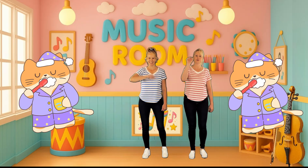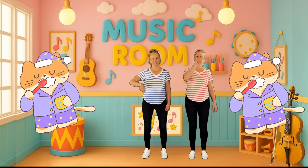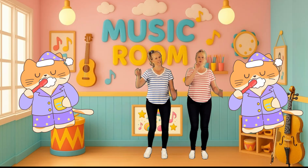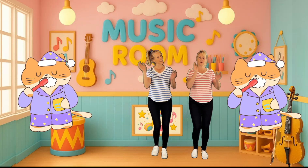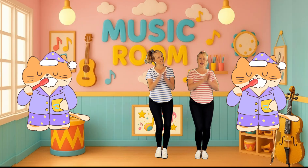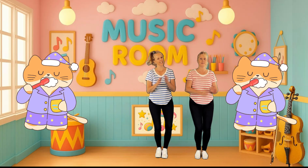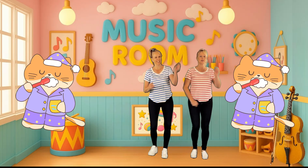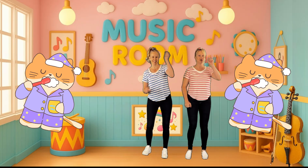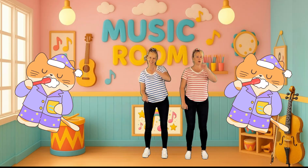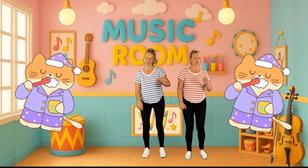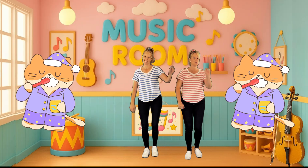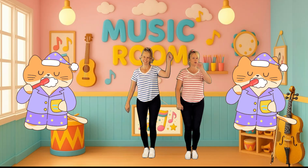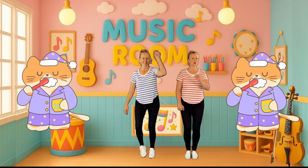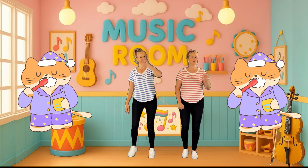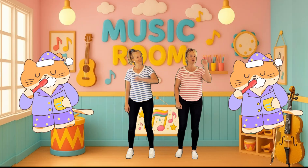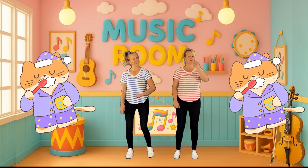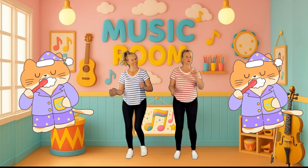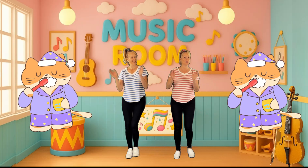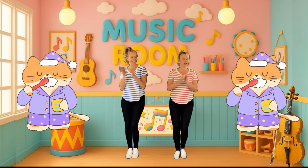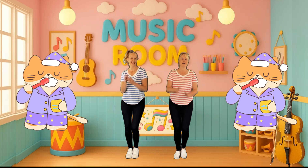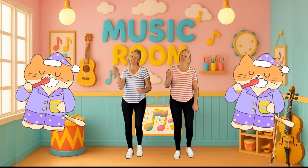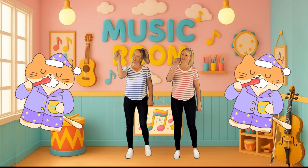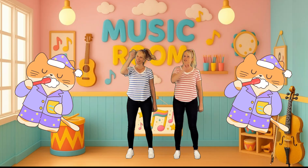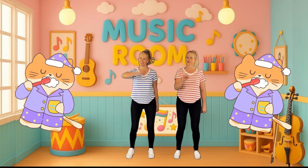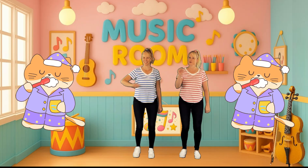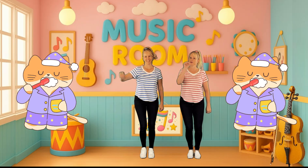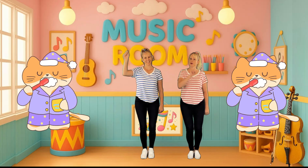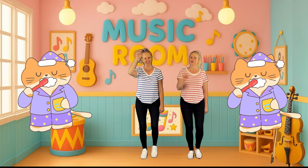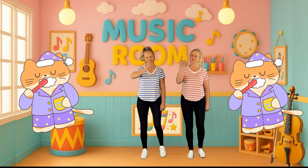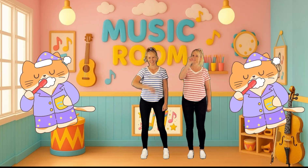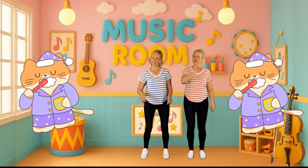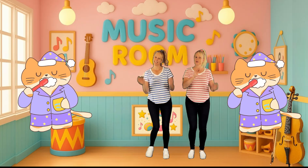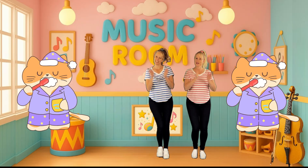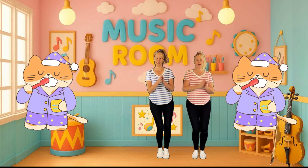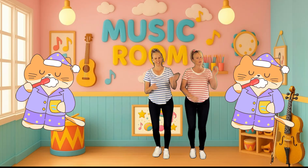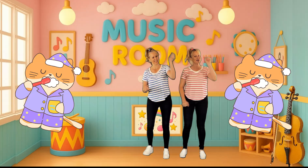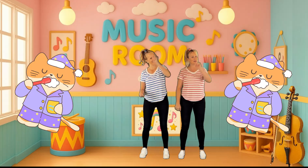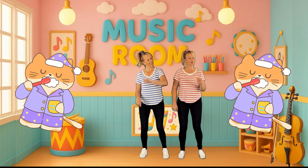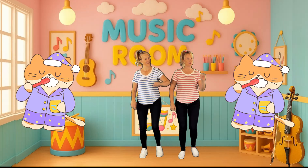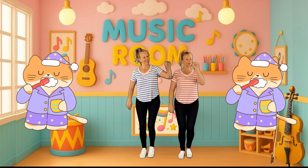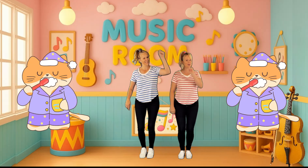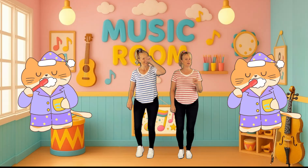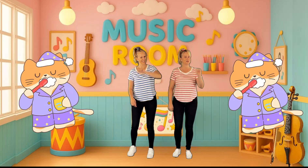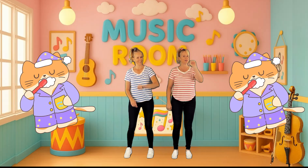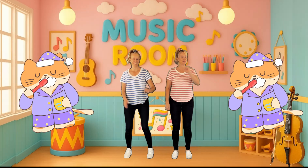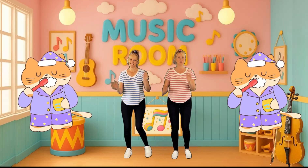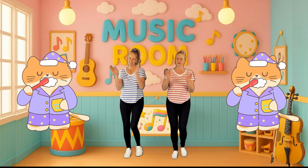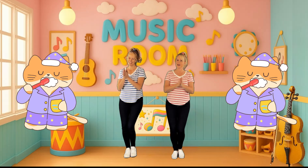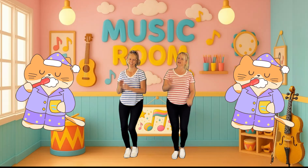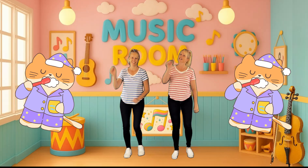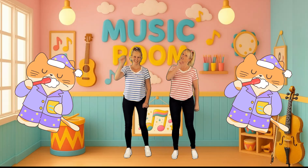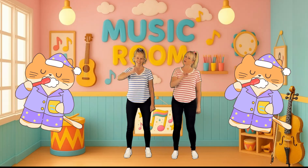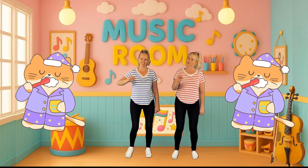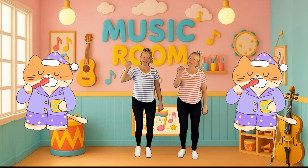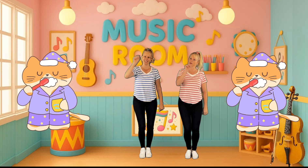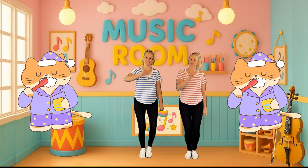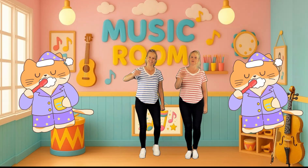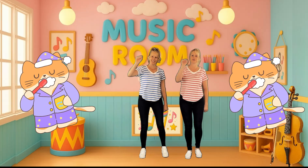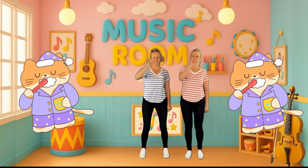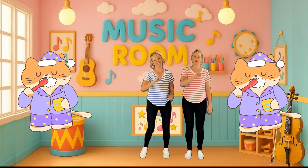circle, clap. Circle, circle, circle, clap. Circle, circle, circle, clap. Circle, circle, circle, clap. Circle, circle, circle.